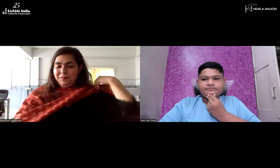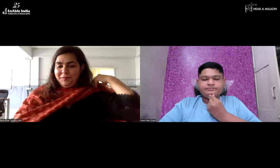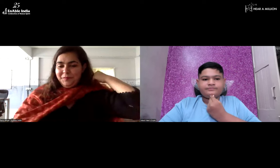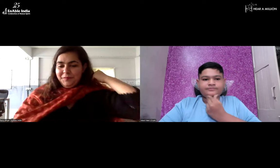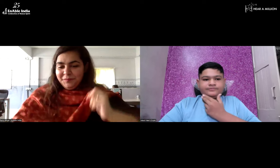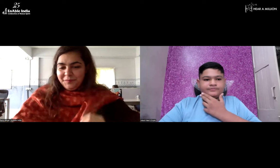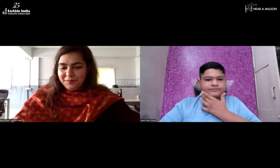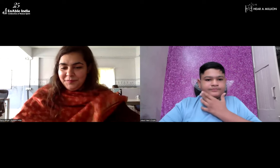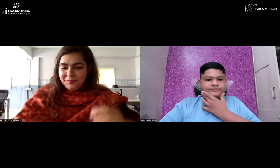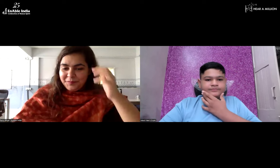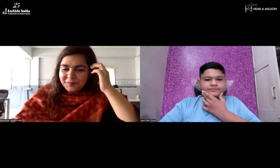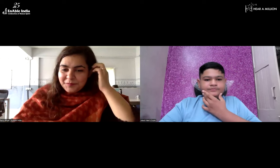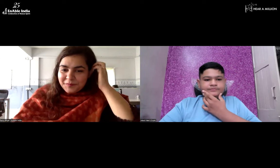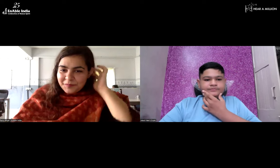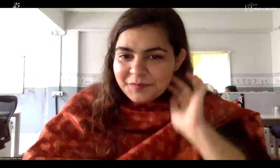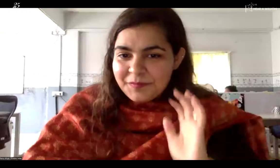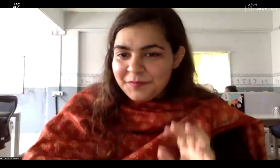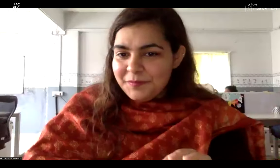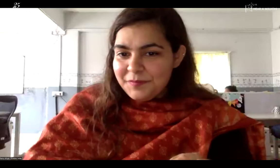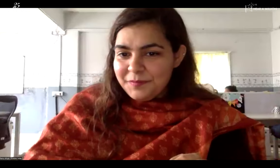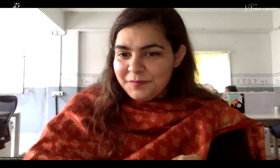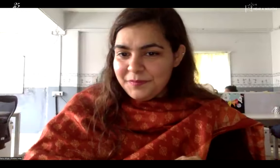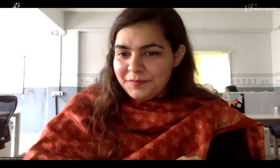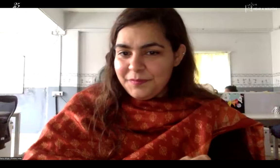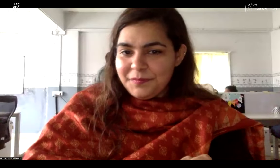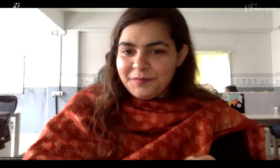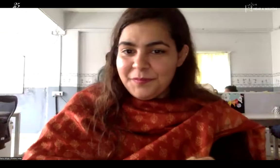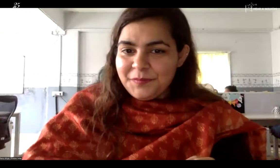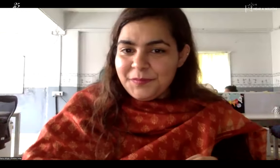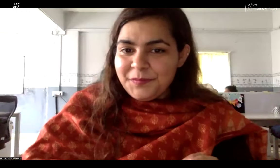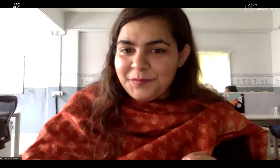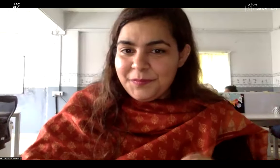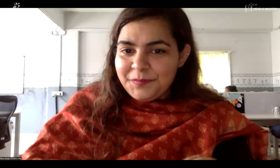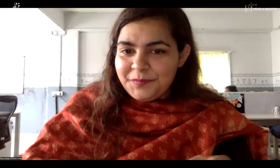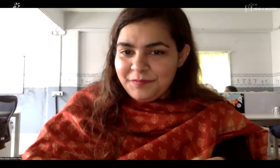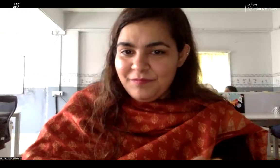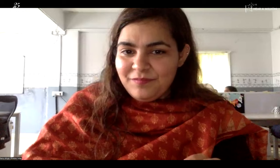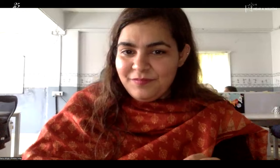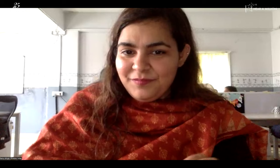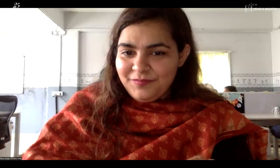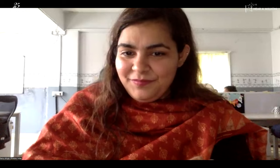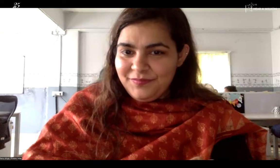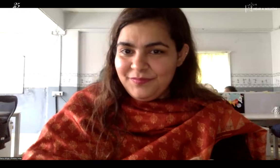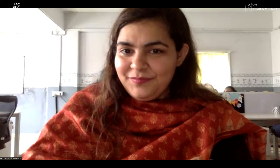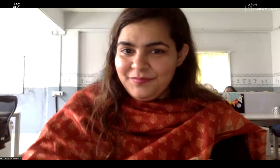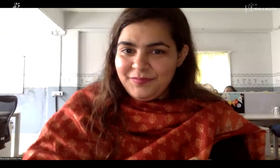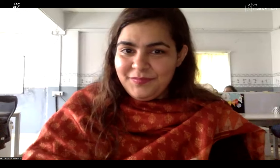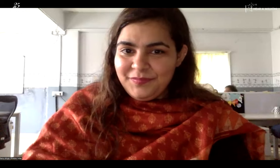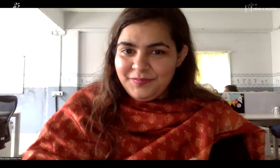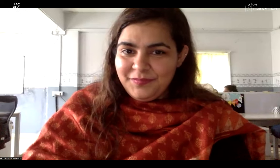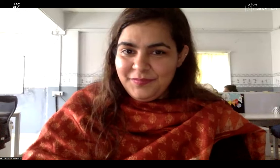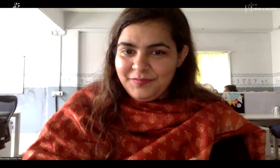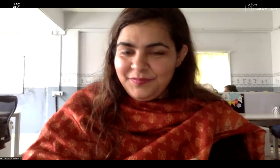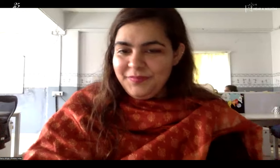their economy. So I want, as the leader of the country, that the education system, the technological advancement,